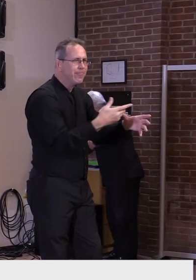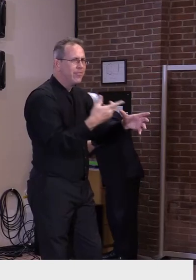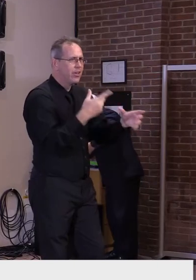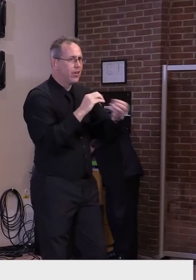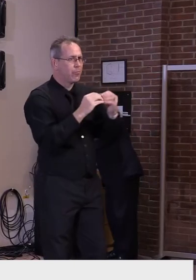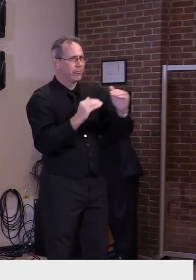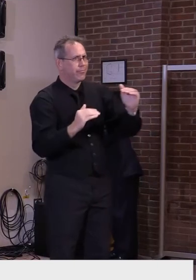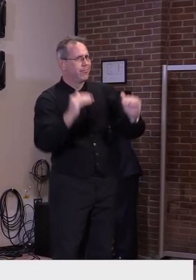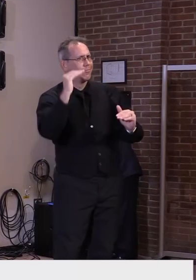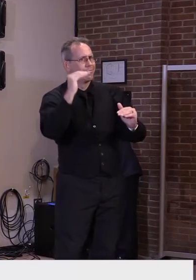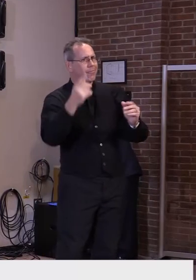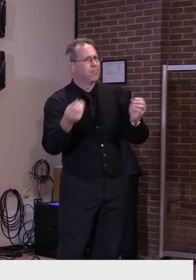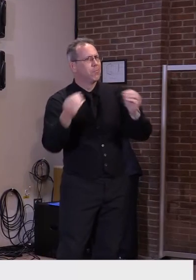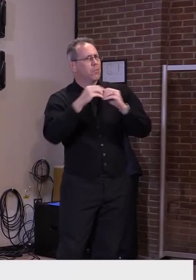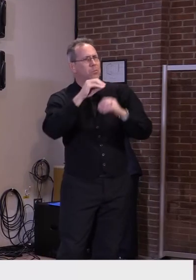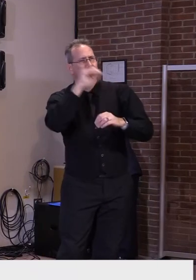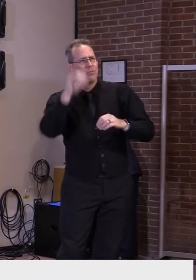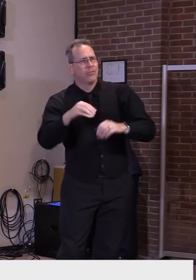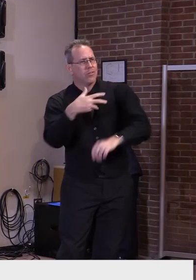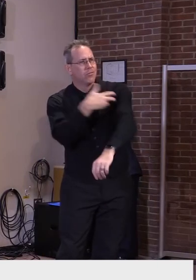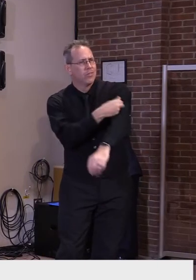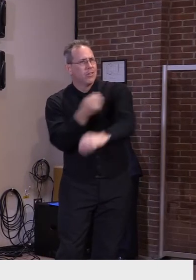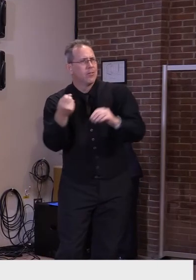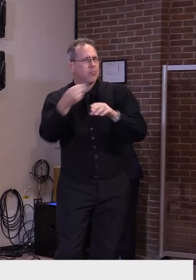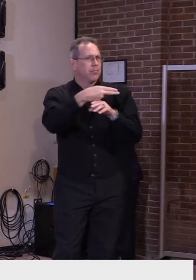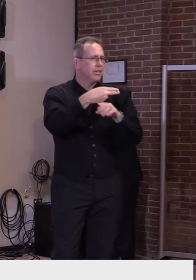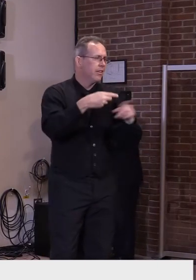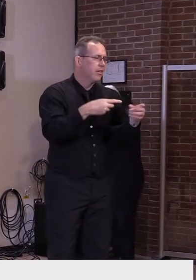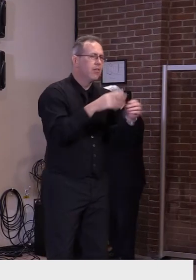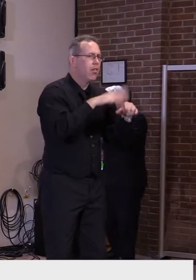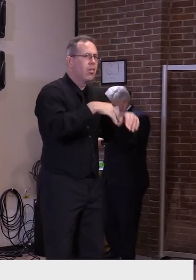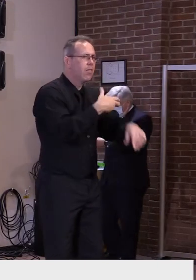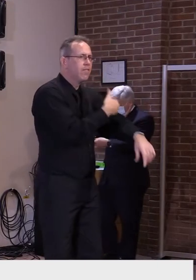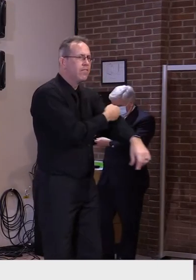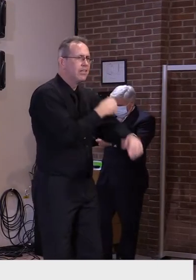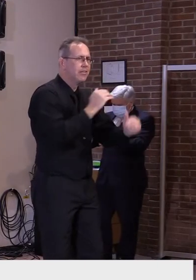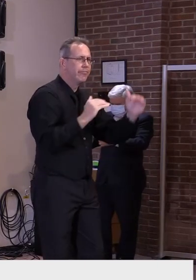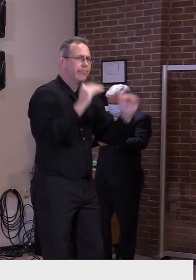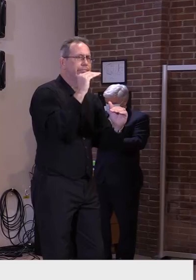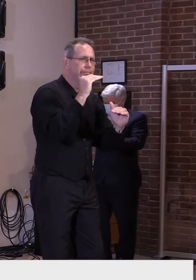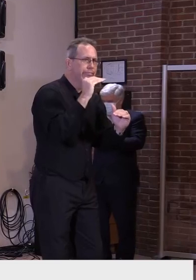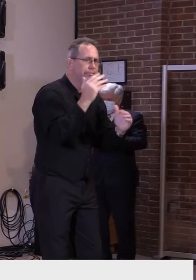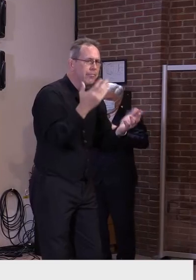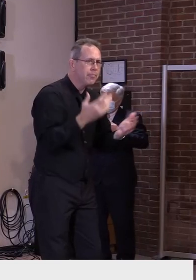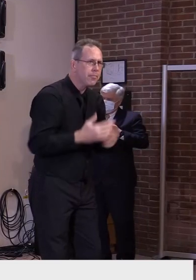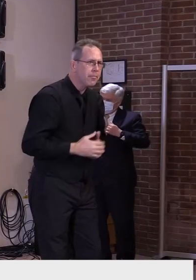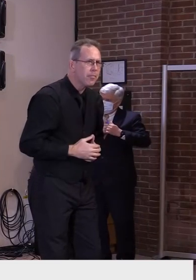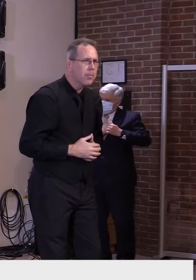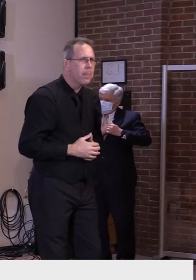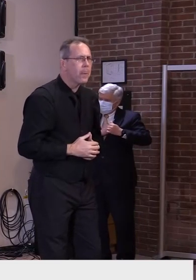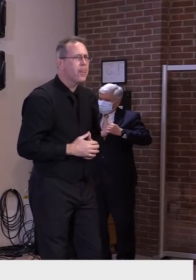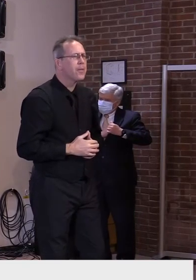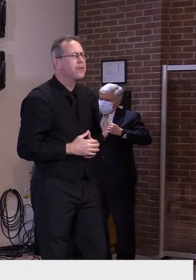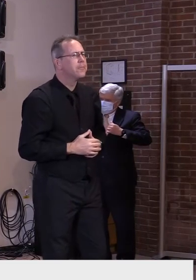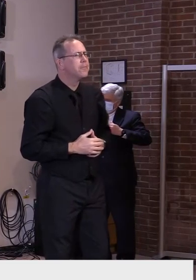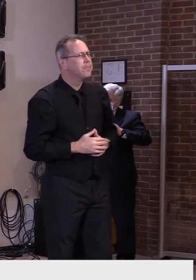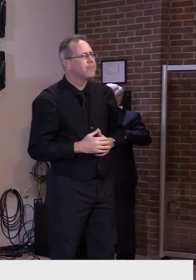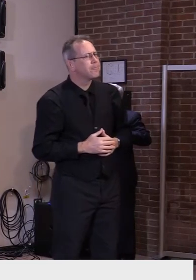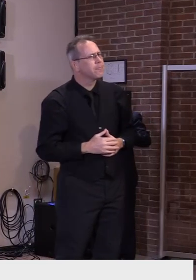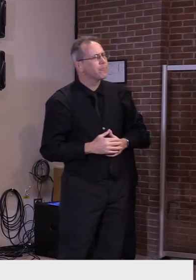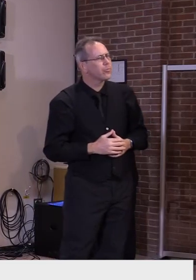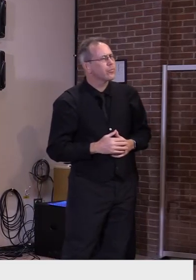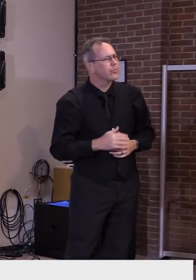percentages, it does skew towards pointing a pretty obvious fact